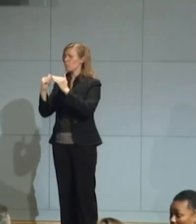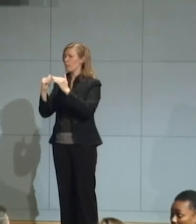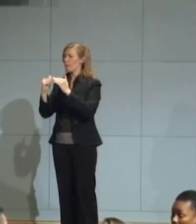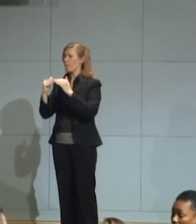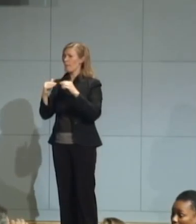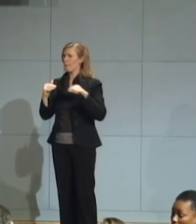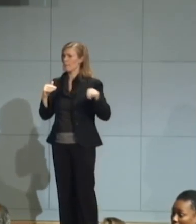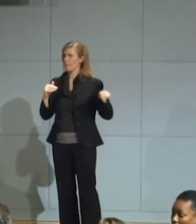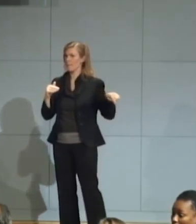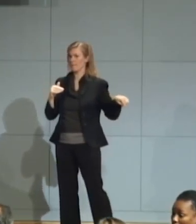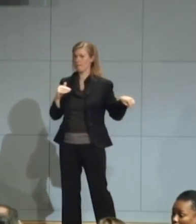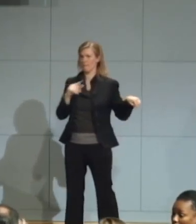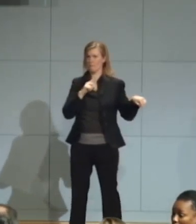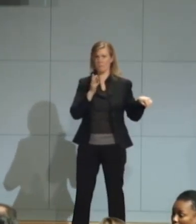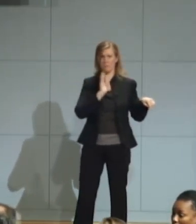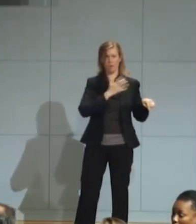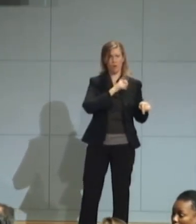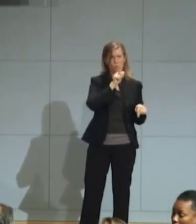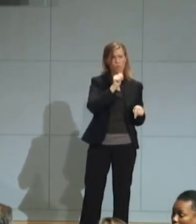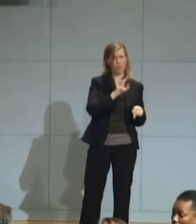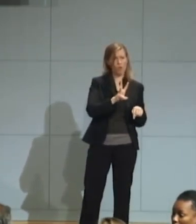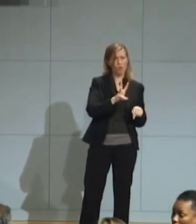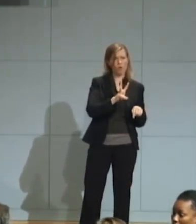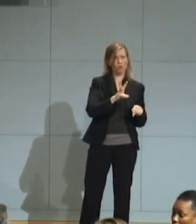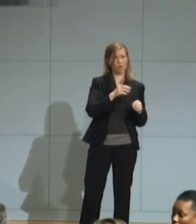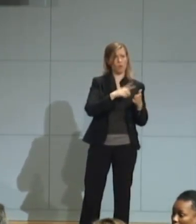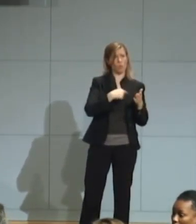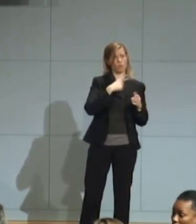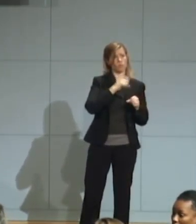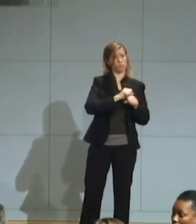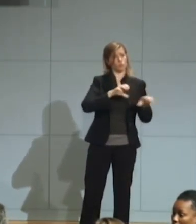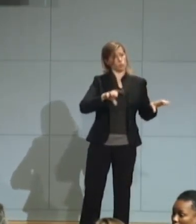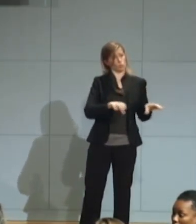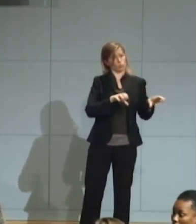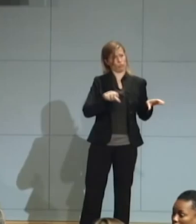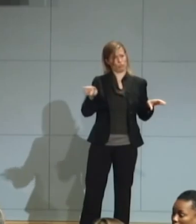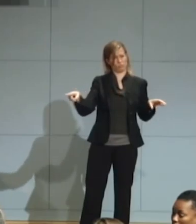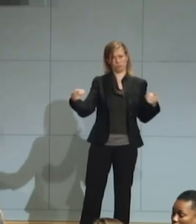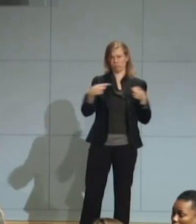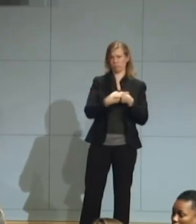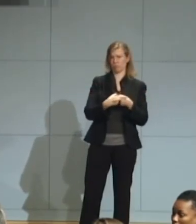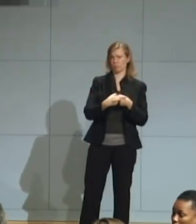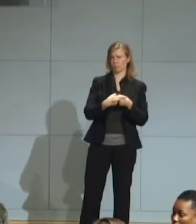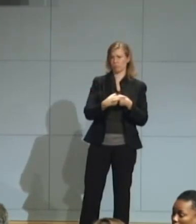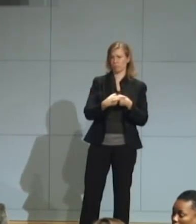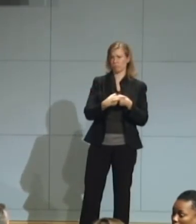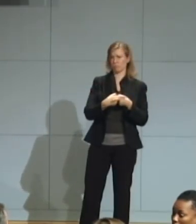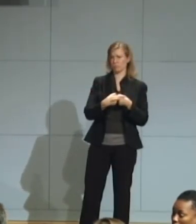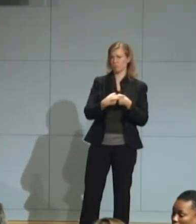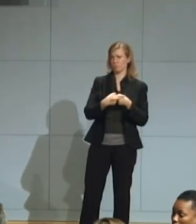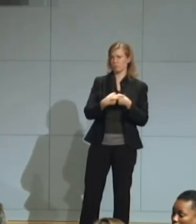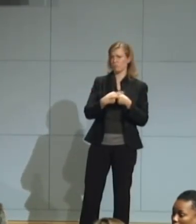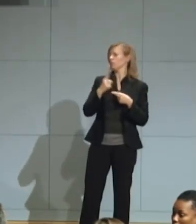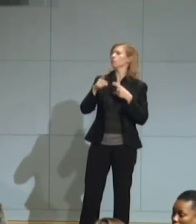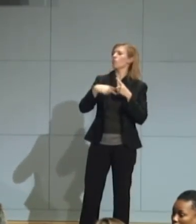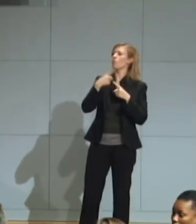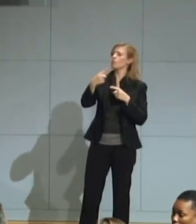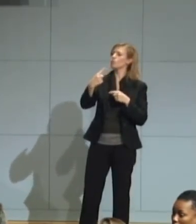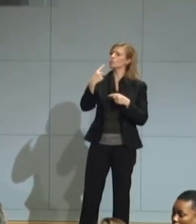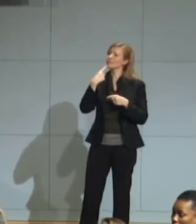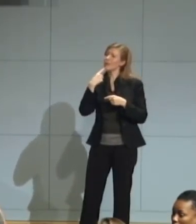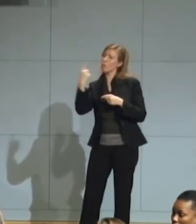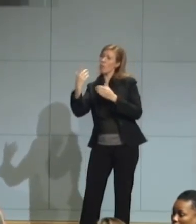things, despite that, we're just going to throw in the towel. And we're going to say that we can't really expect much more out of these folks. The